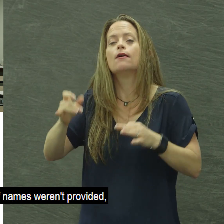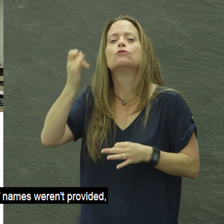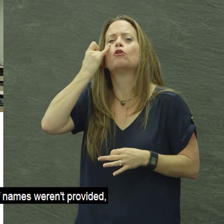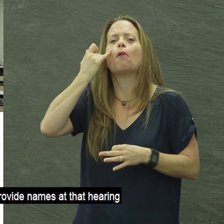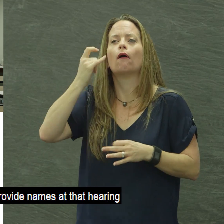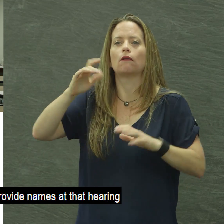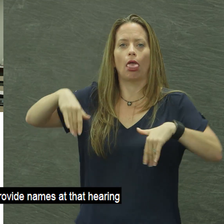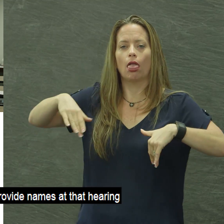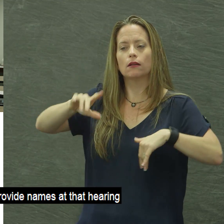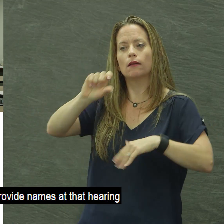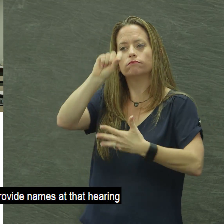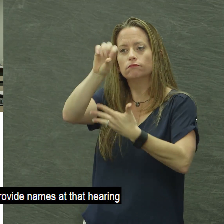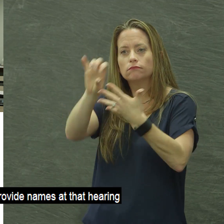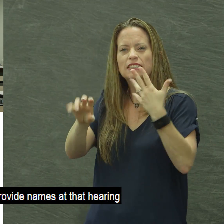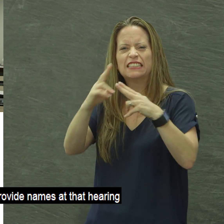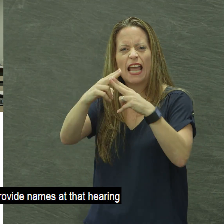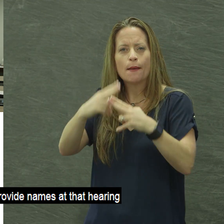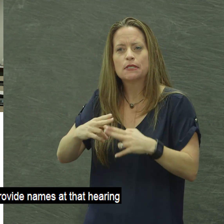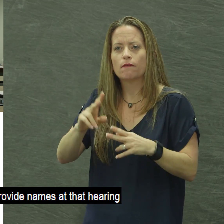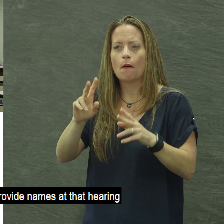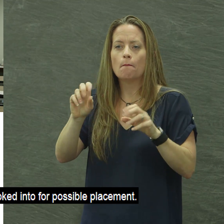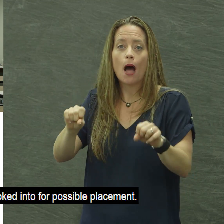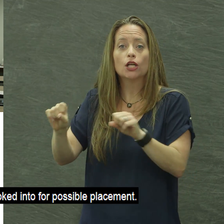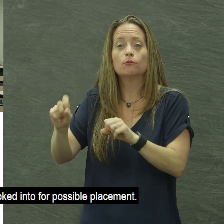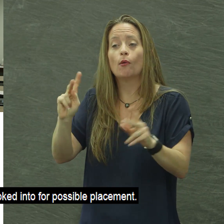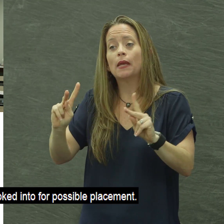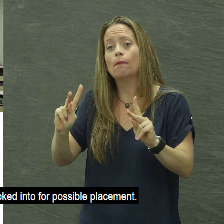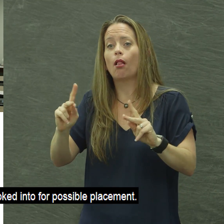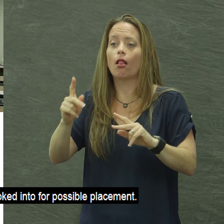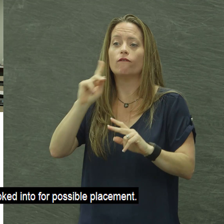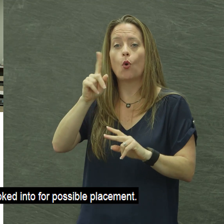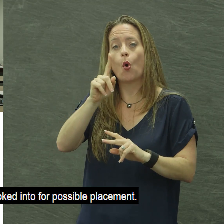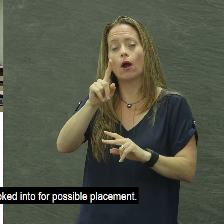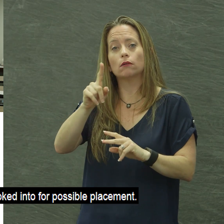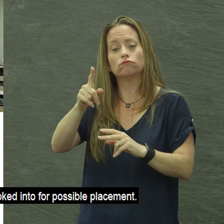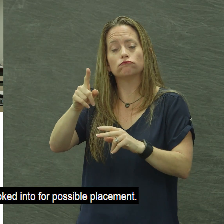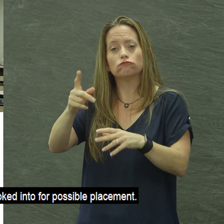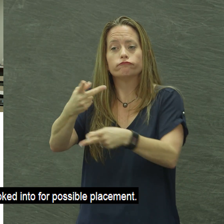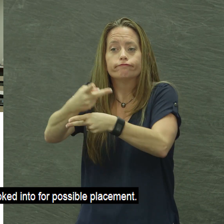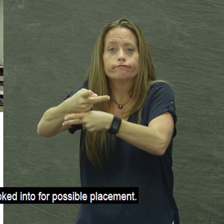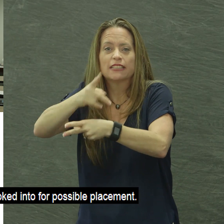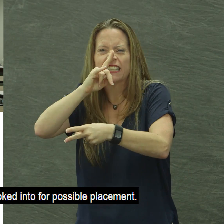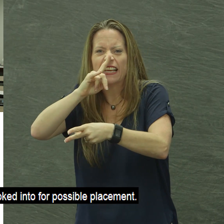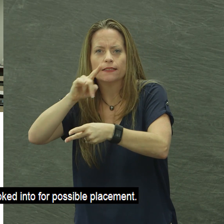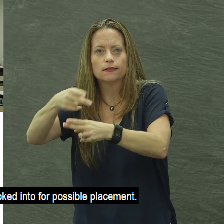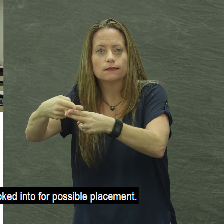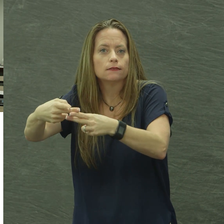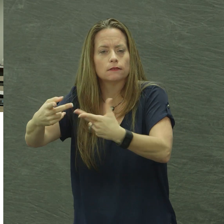provided, to provide names at that hearing to be looked into for possible placement.